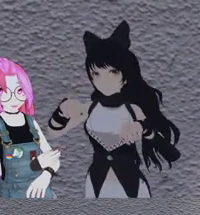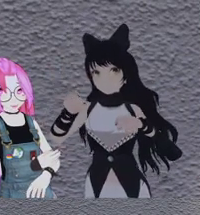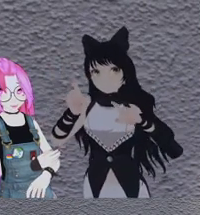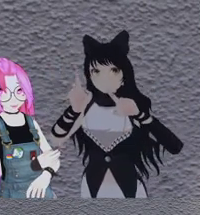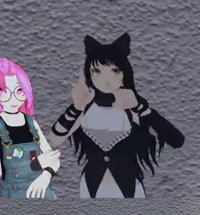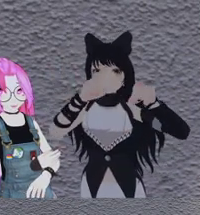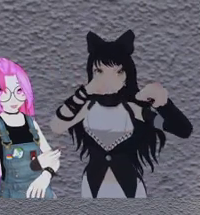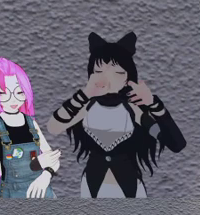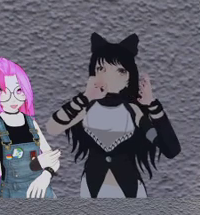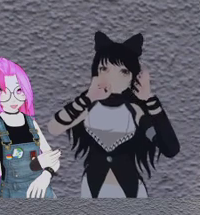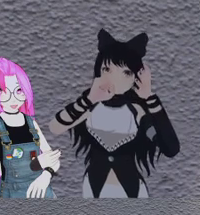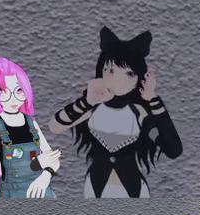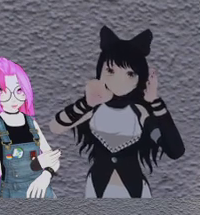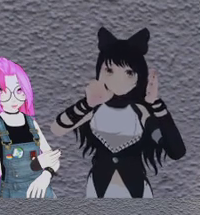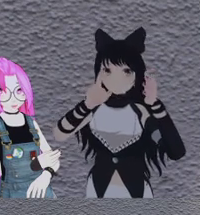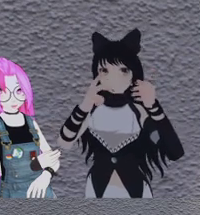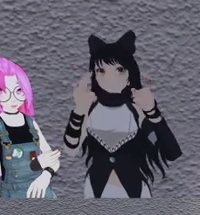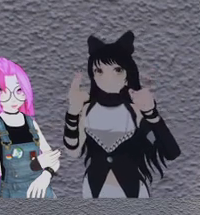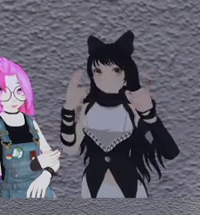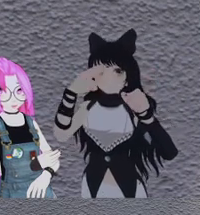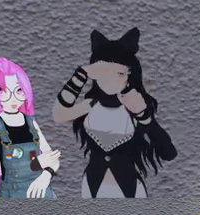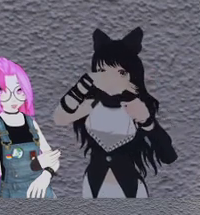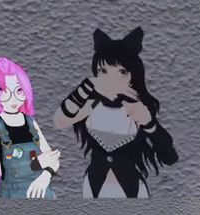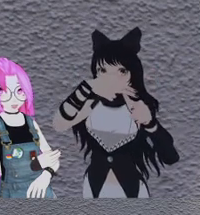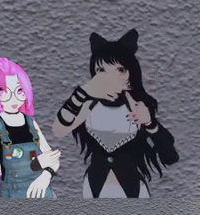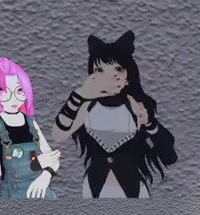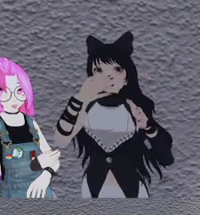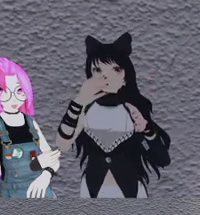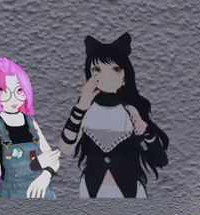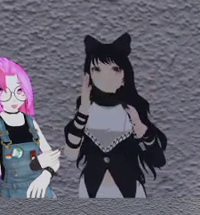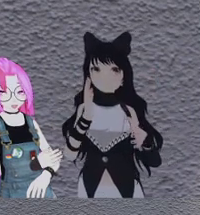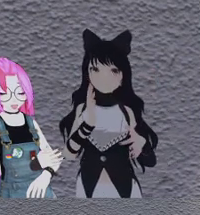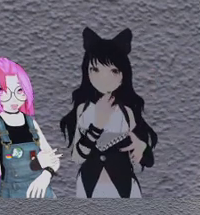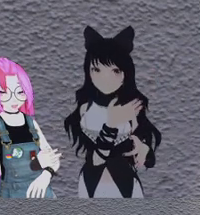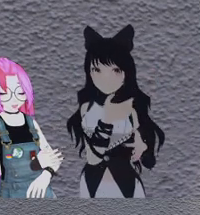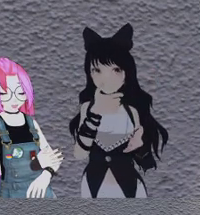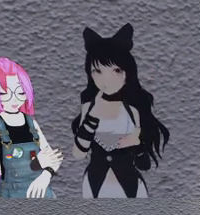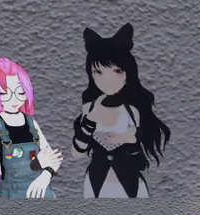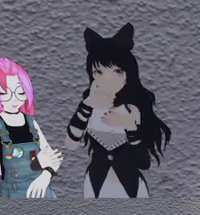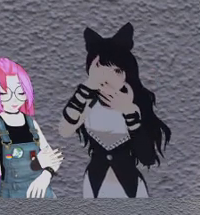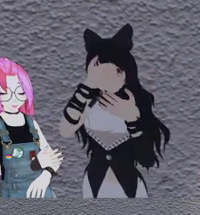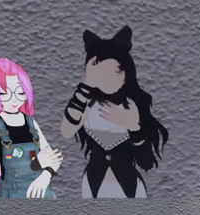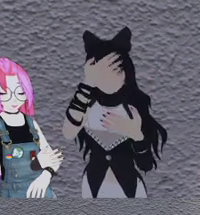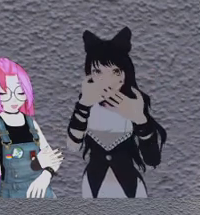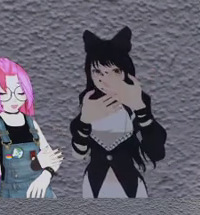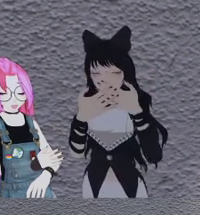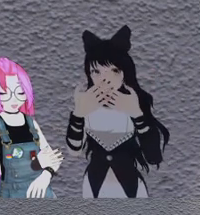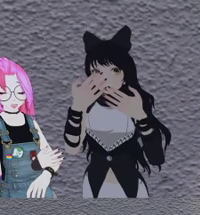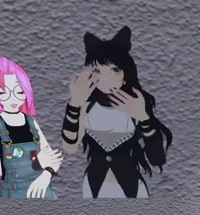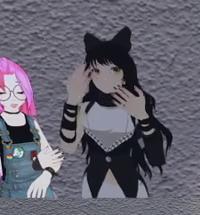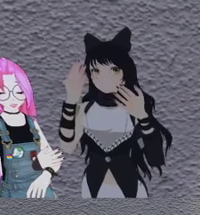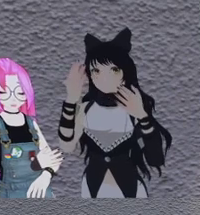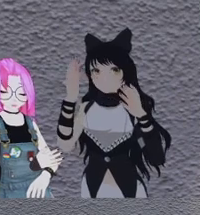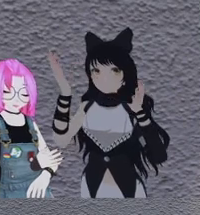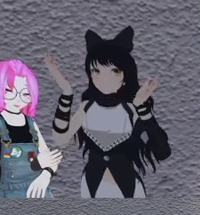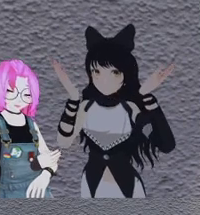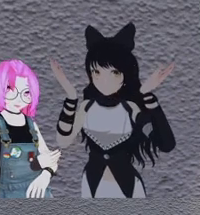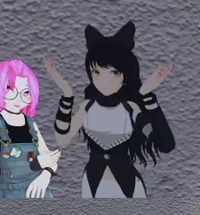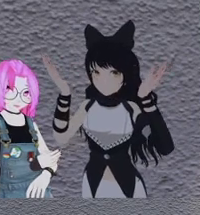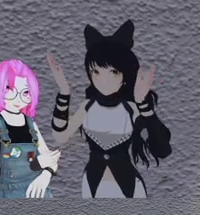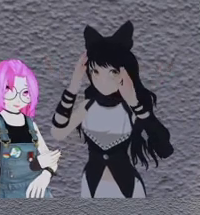know, you can go and look and join our Helping Hands